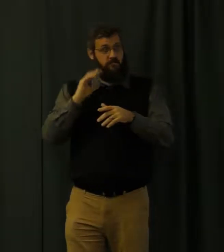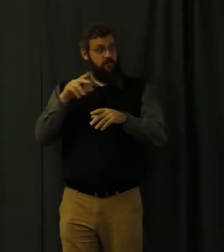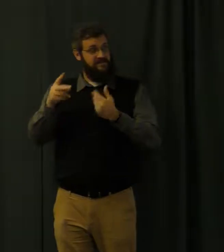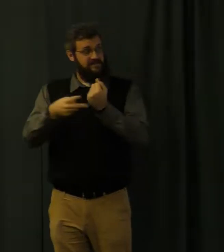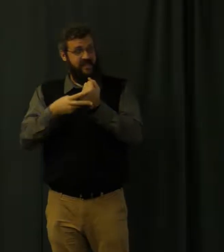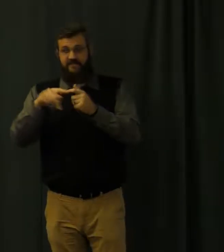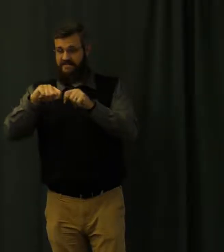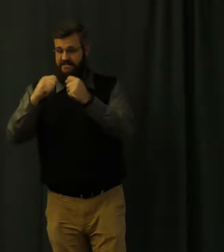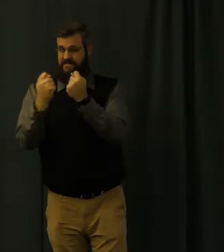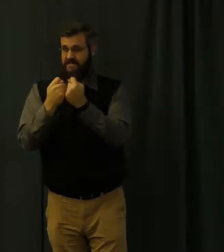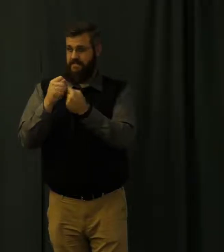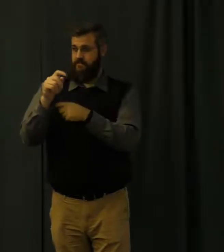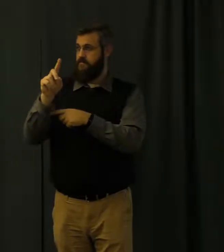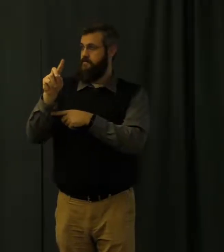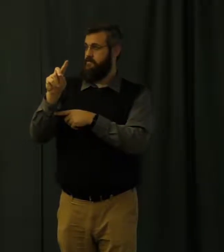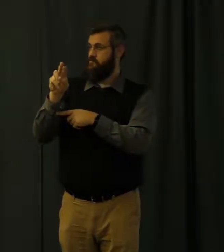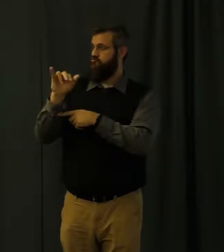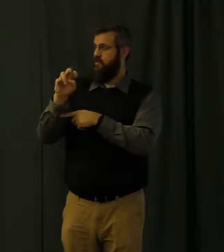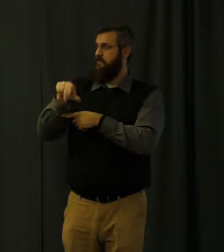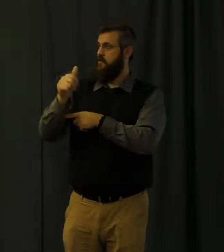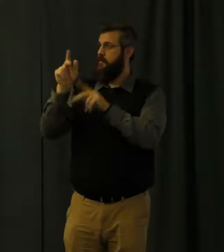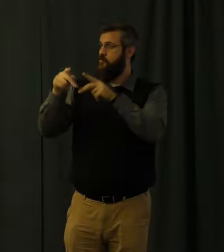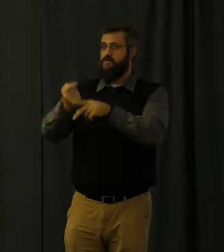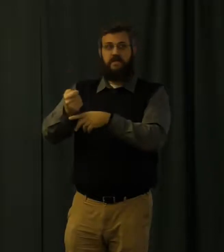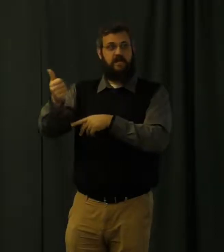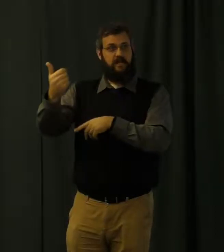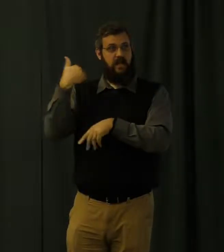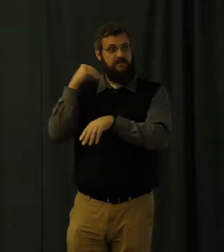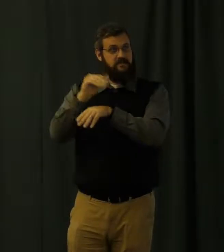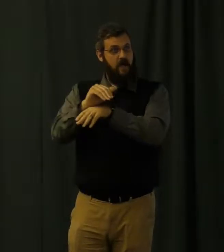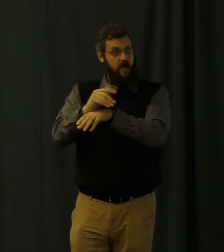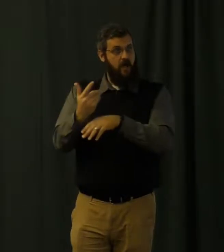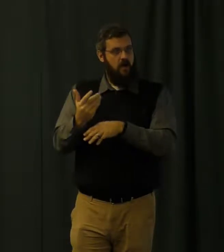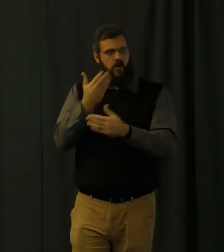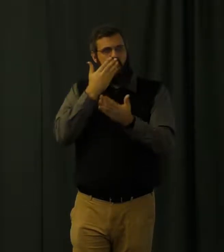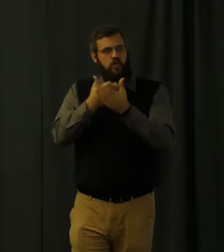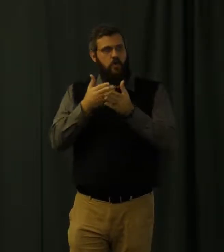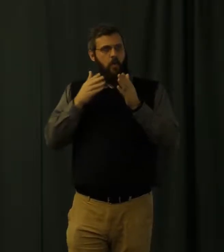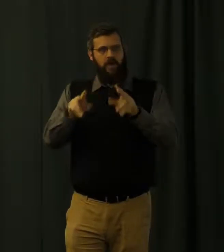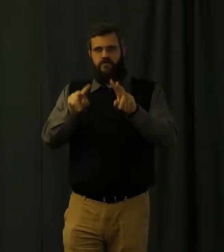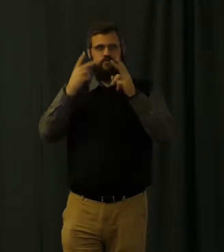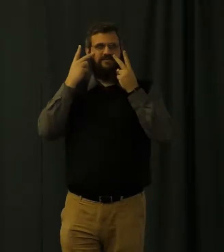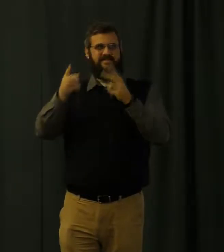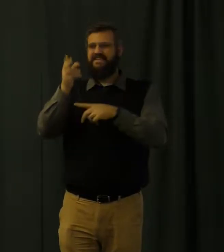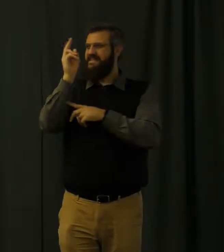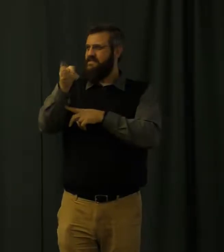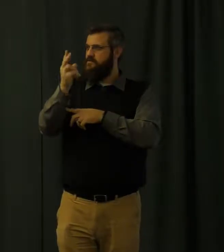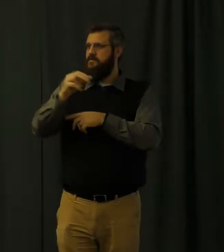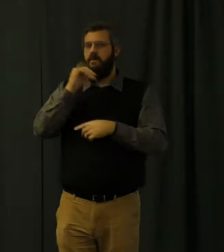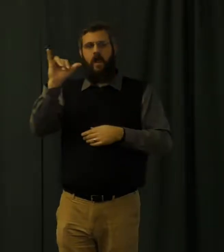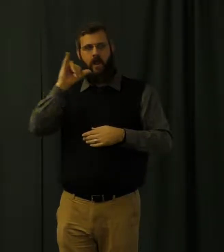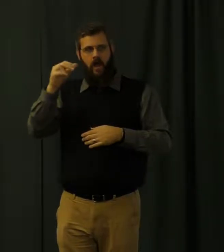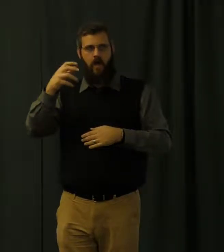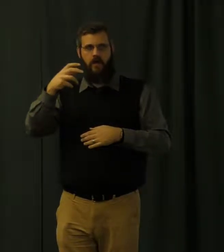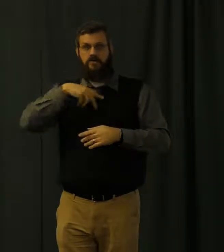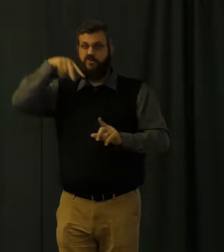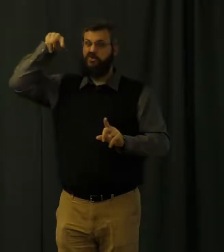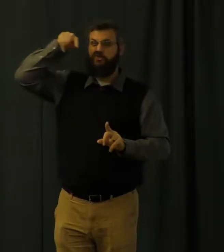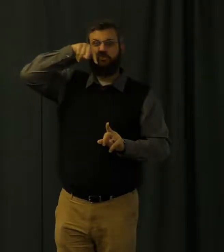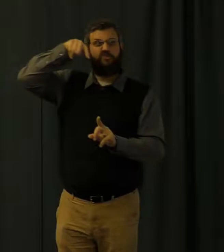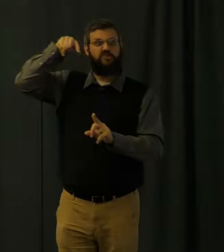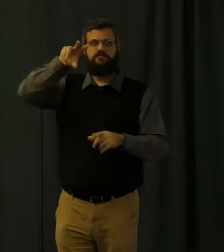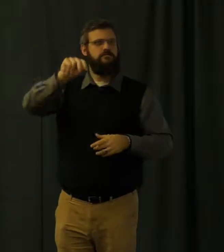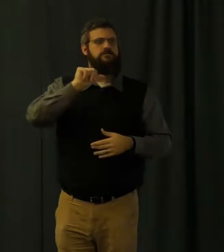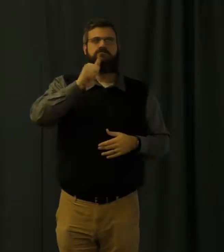and somebody else deleted it last night, okay? So it's a really good way to kind of keep, not in a like big brother watching everything you do kind